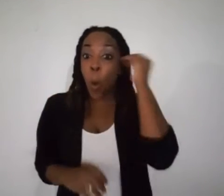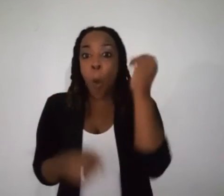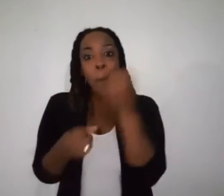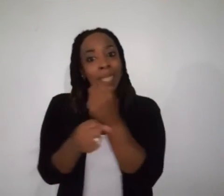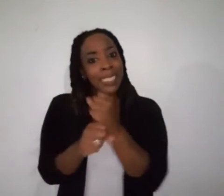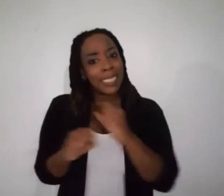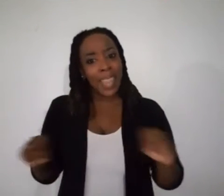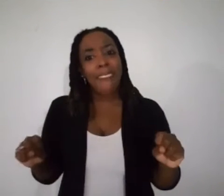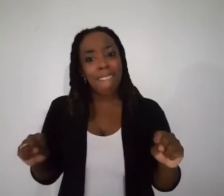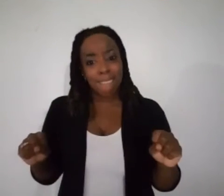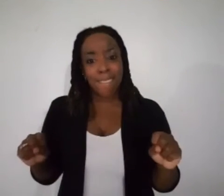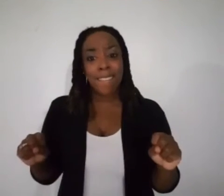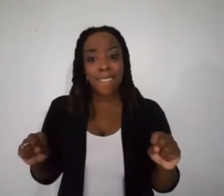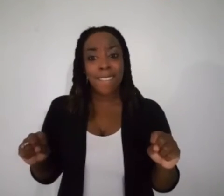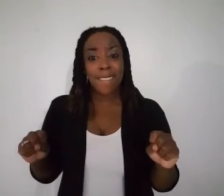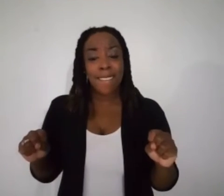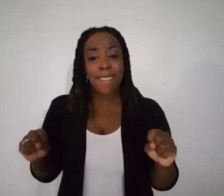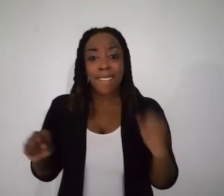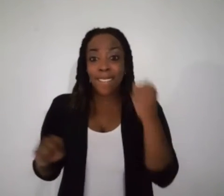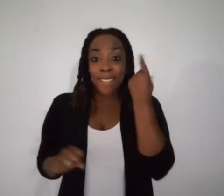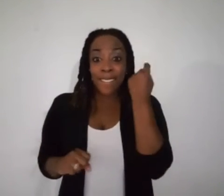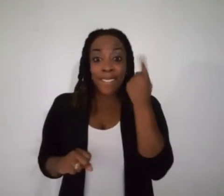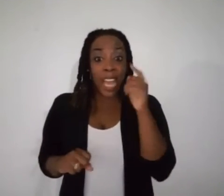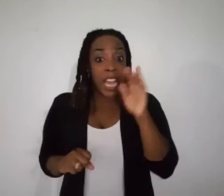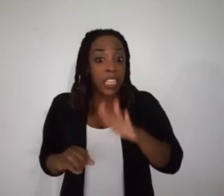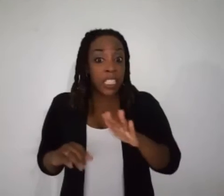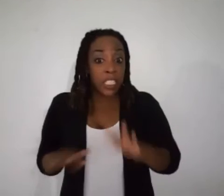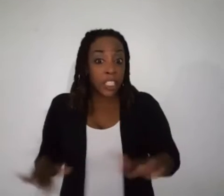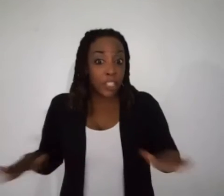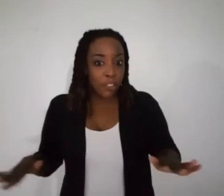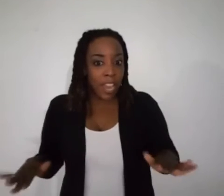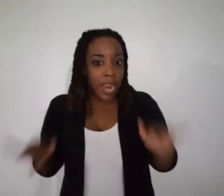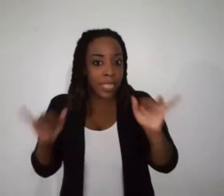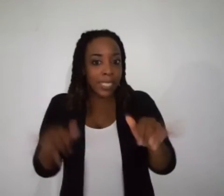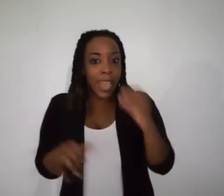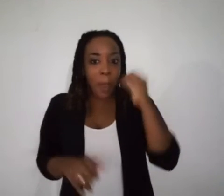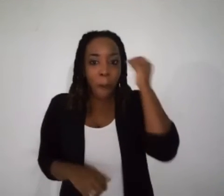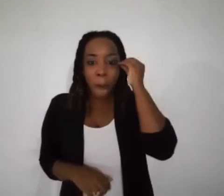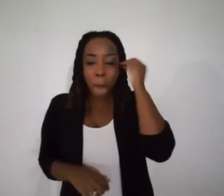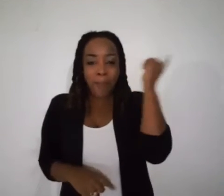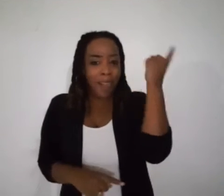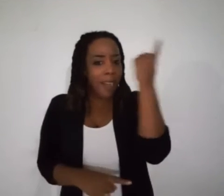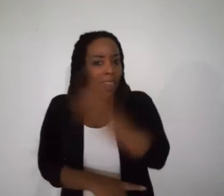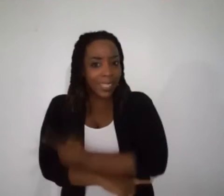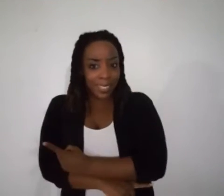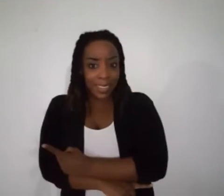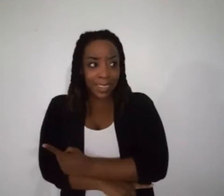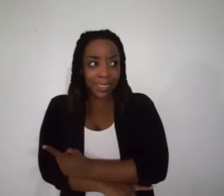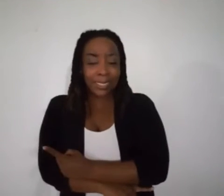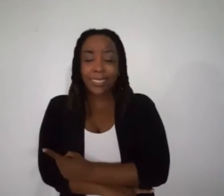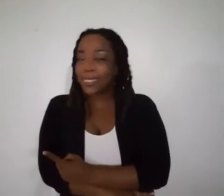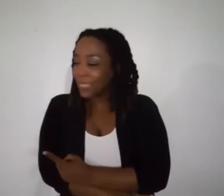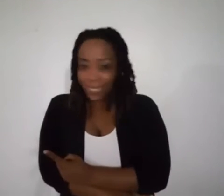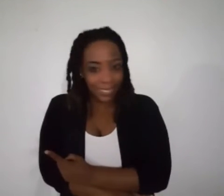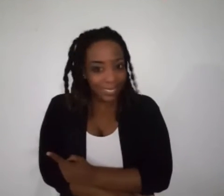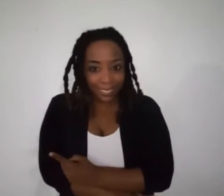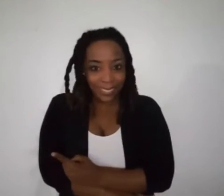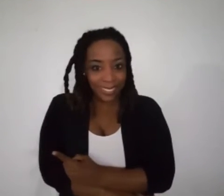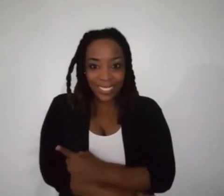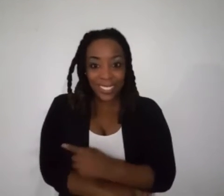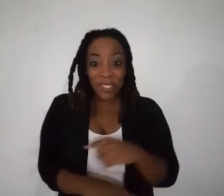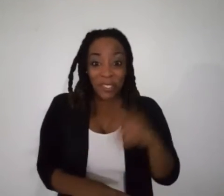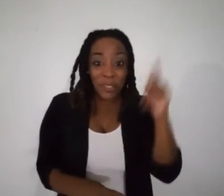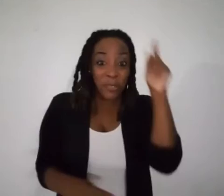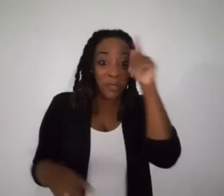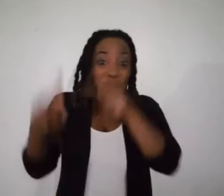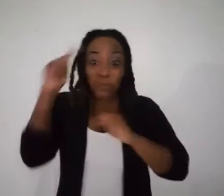Children who are home all day, oh, believe me, they can find things to get into that may make their home environment